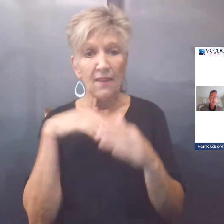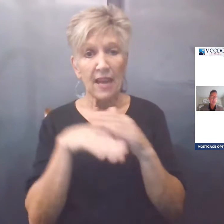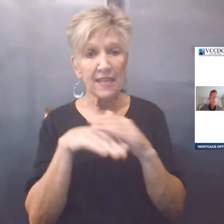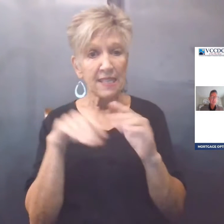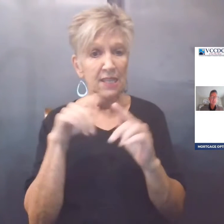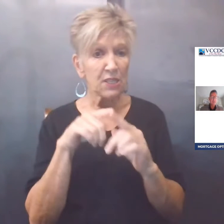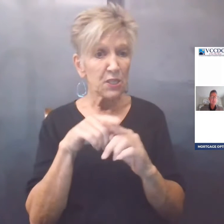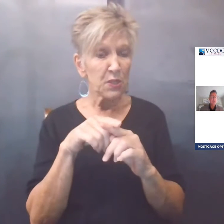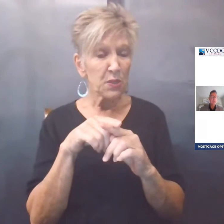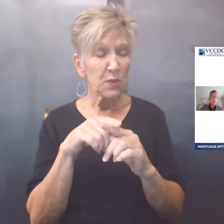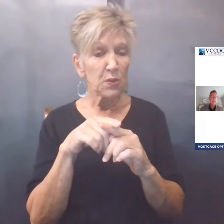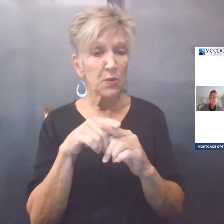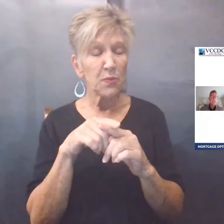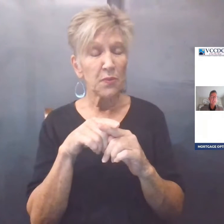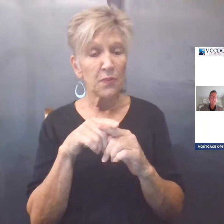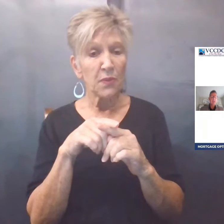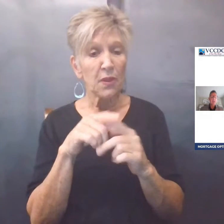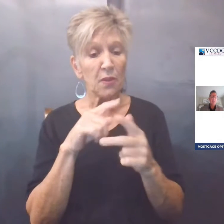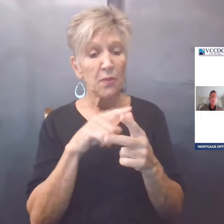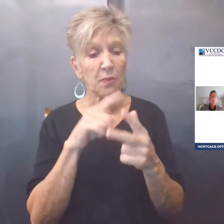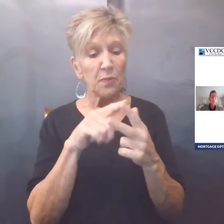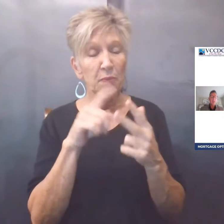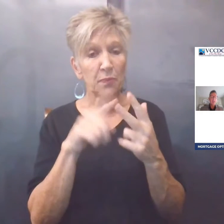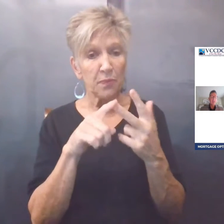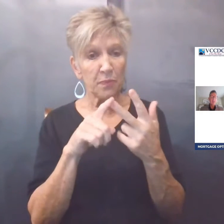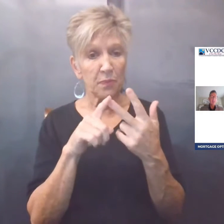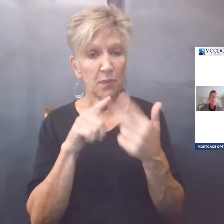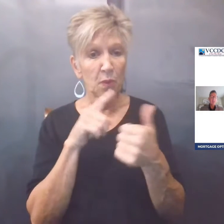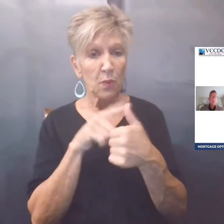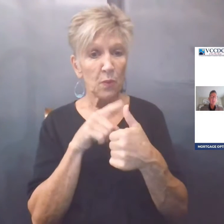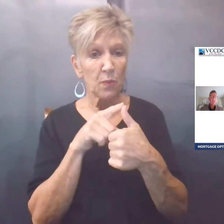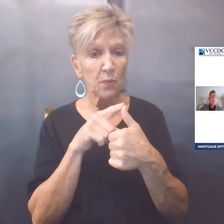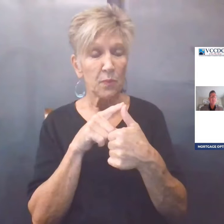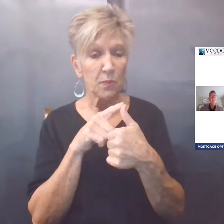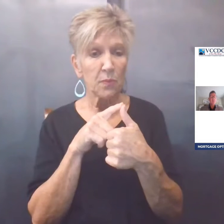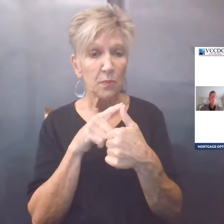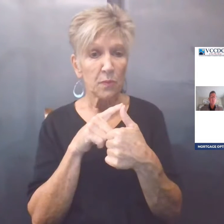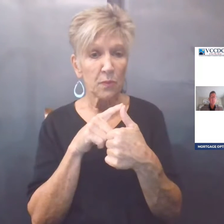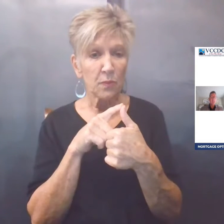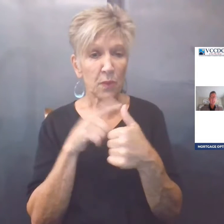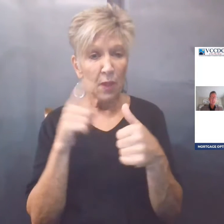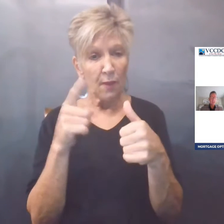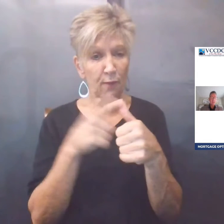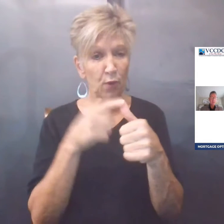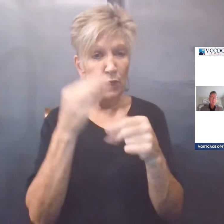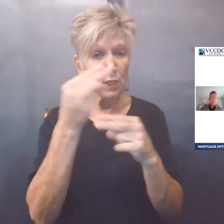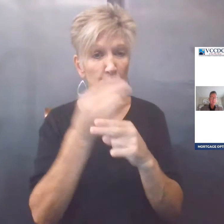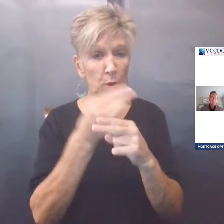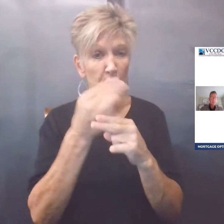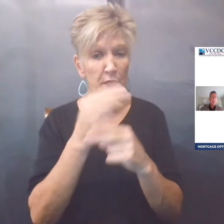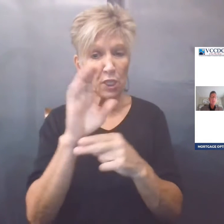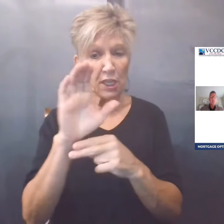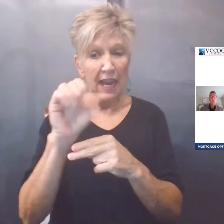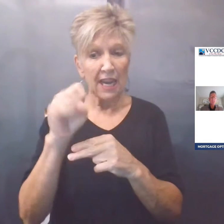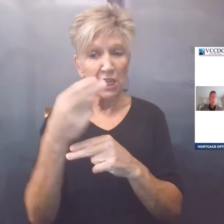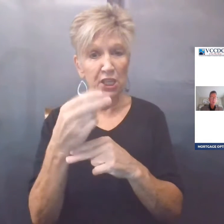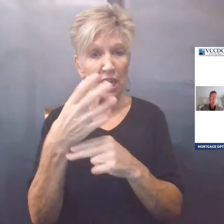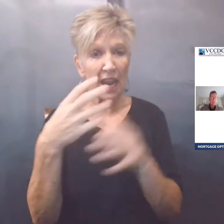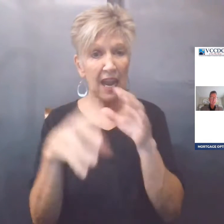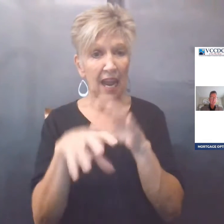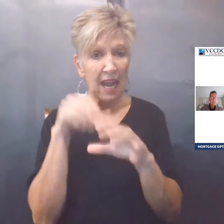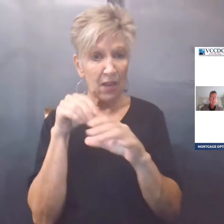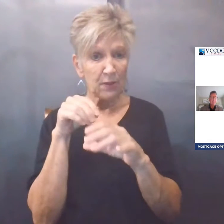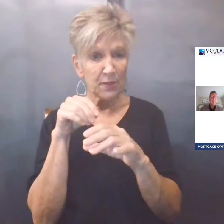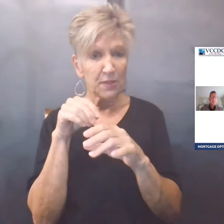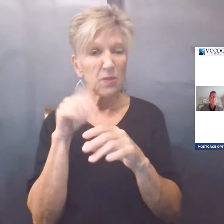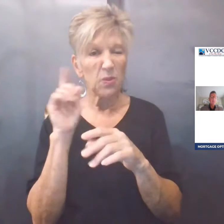to products. So those are three different things. One of those is a first mortgage cash out, and we're going to cover all of